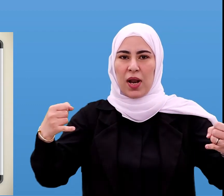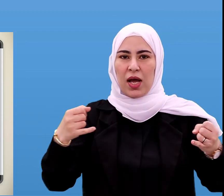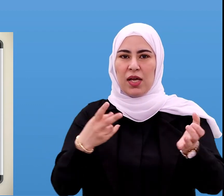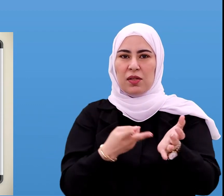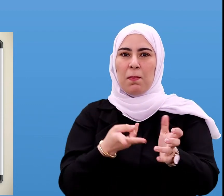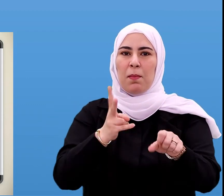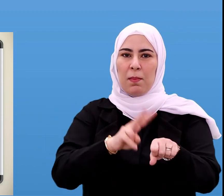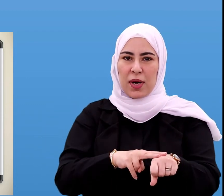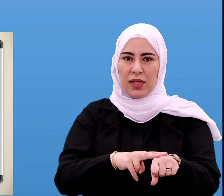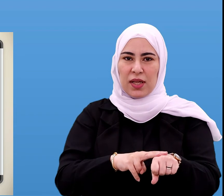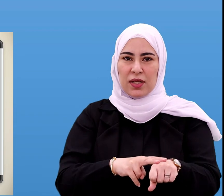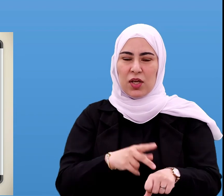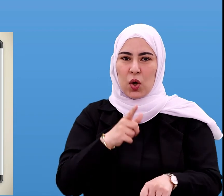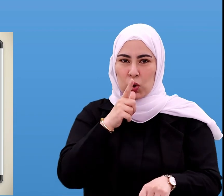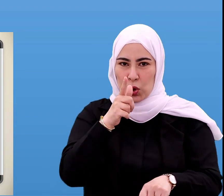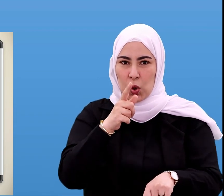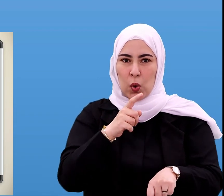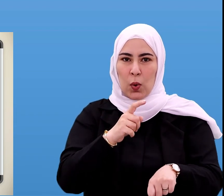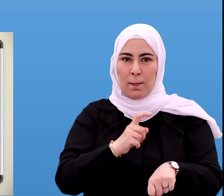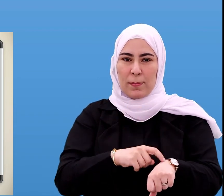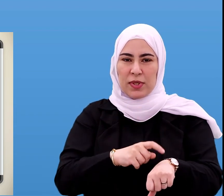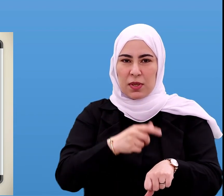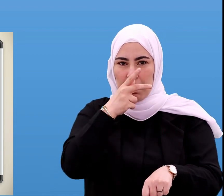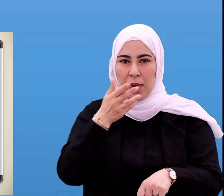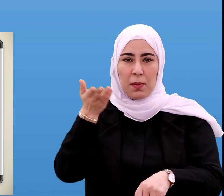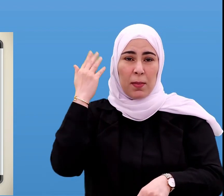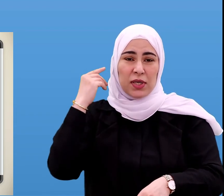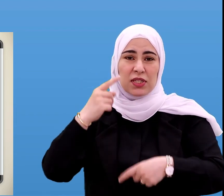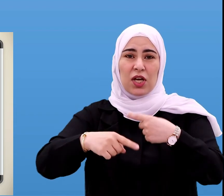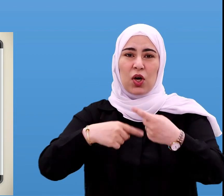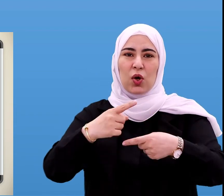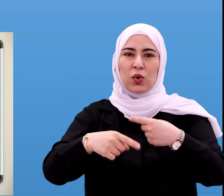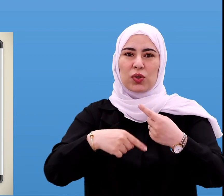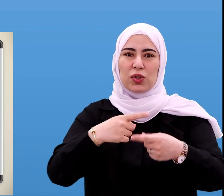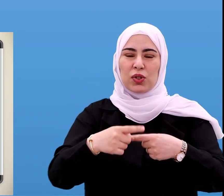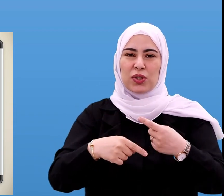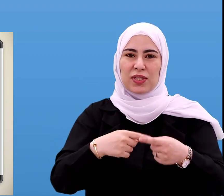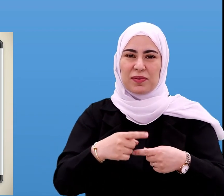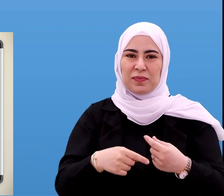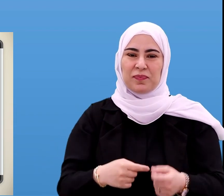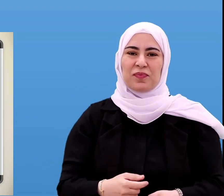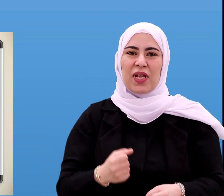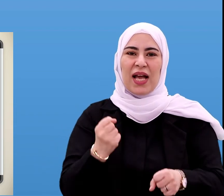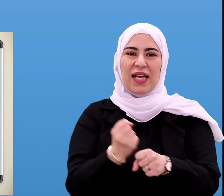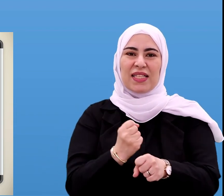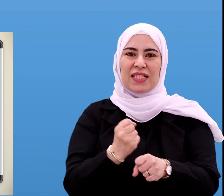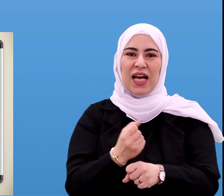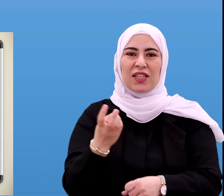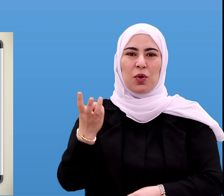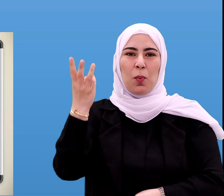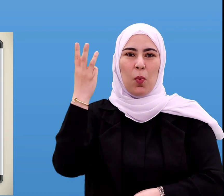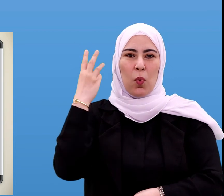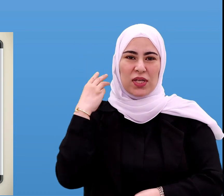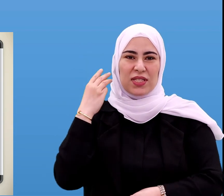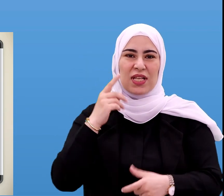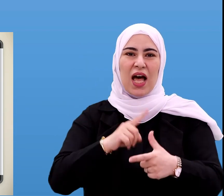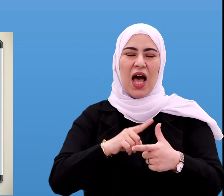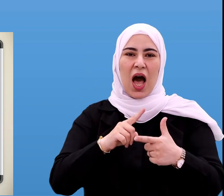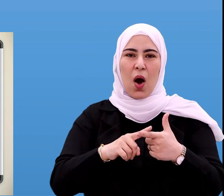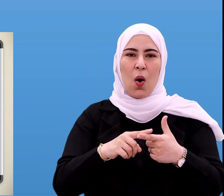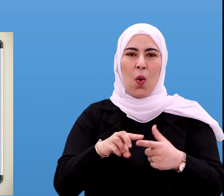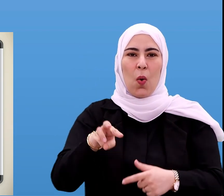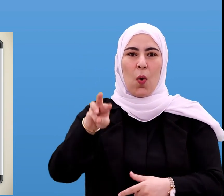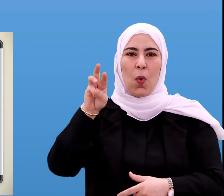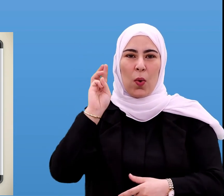the past continuous. In the past continuous, we use the verb to be, was, as you can see, and then we